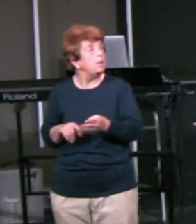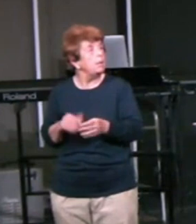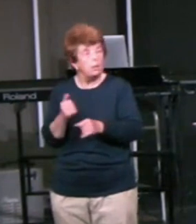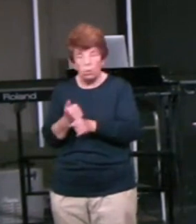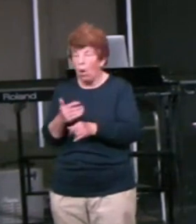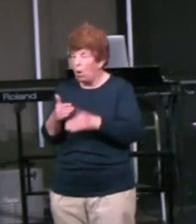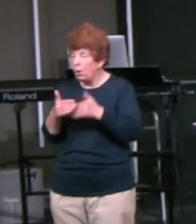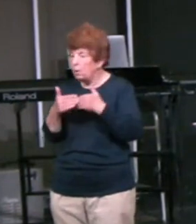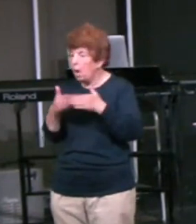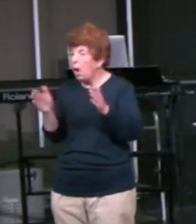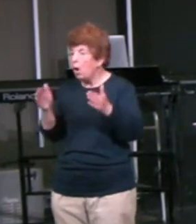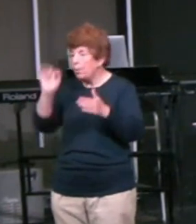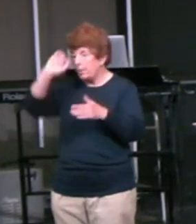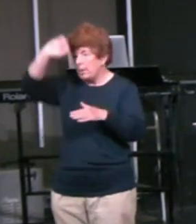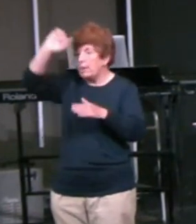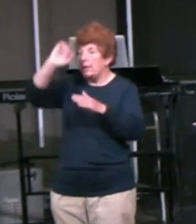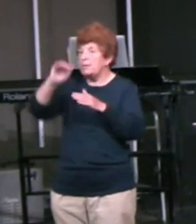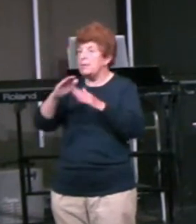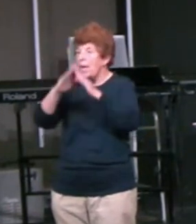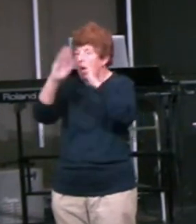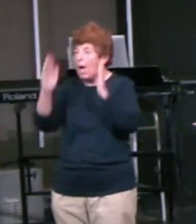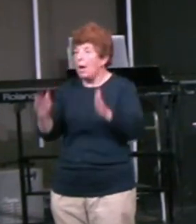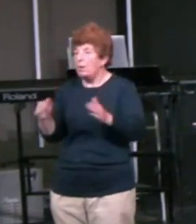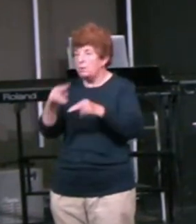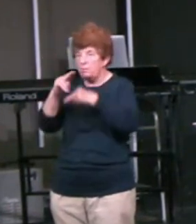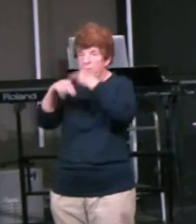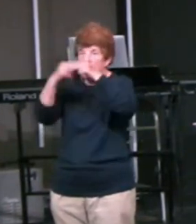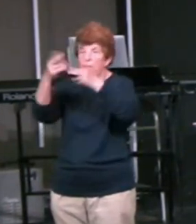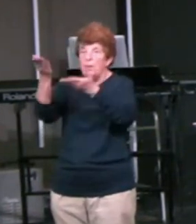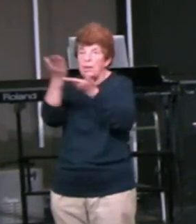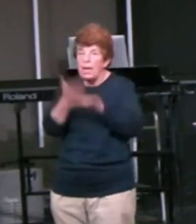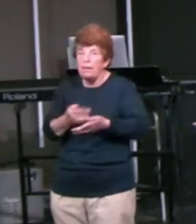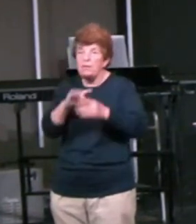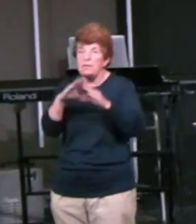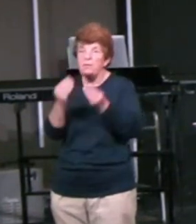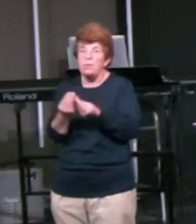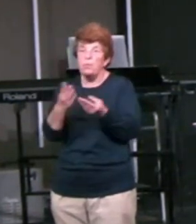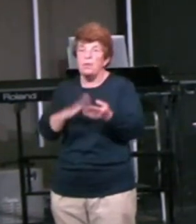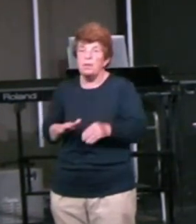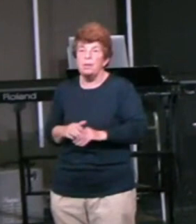God opened up the storehouses of heaven and provided.